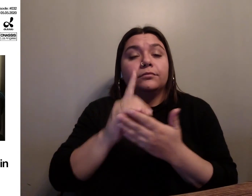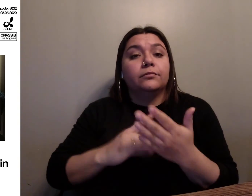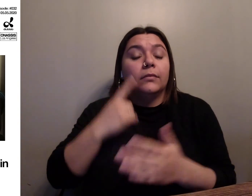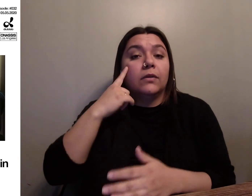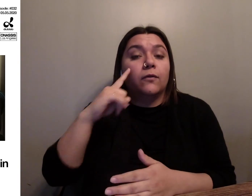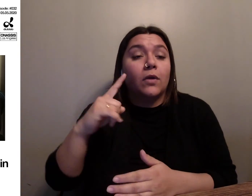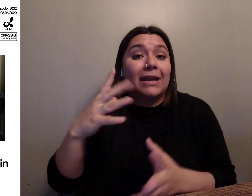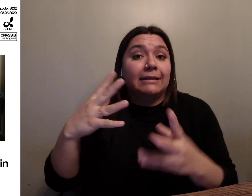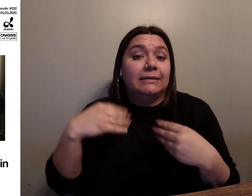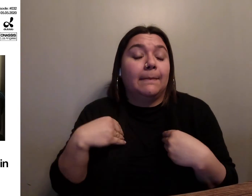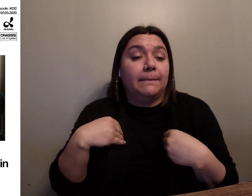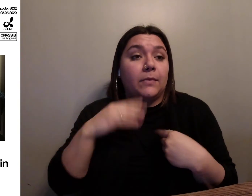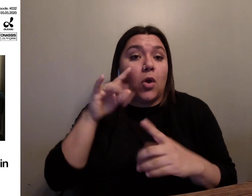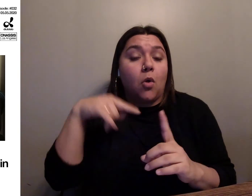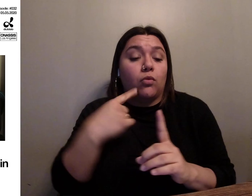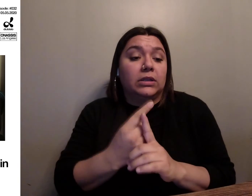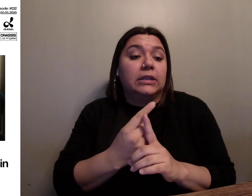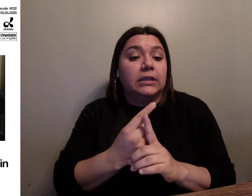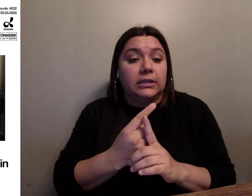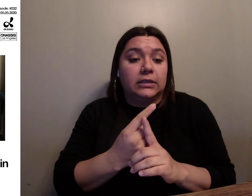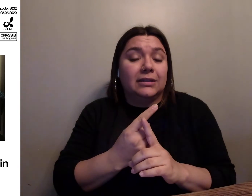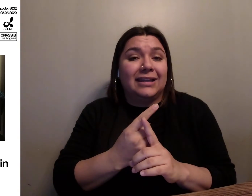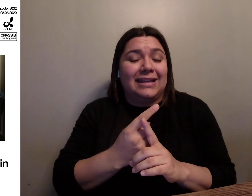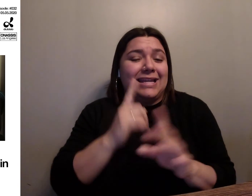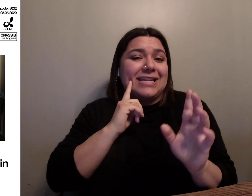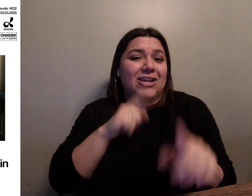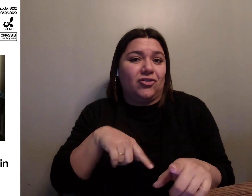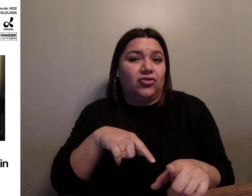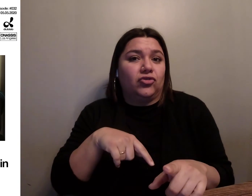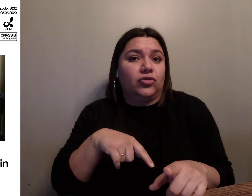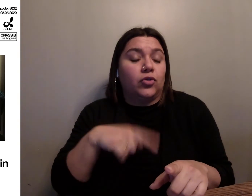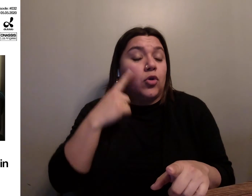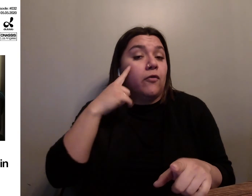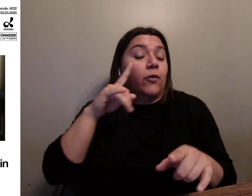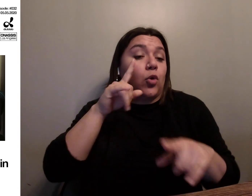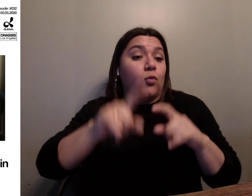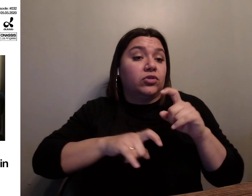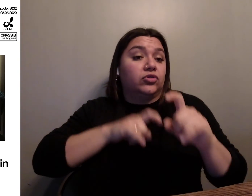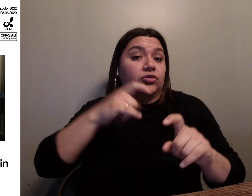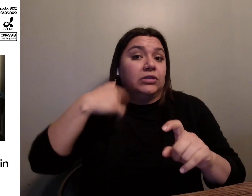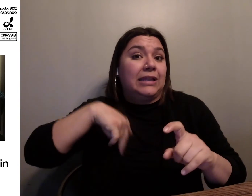to religion because religion has answers. We turn to